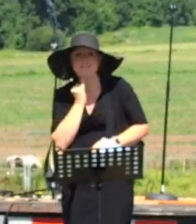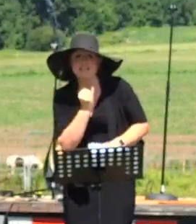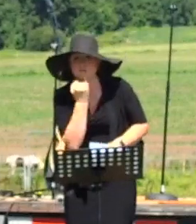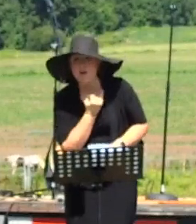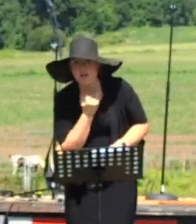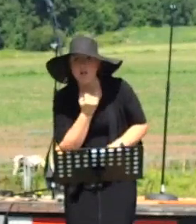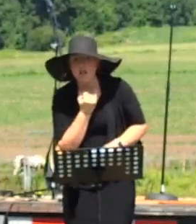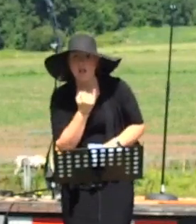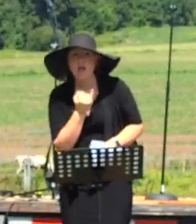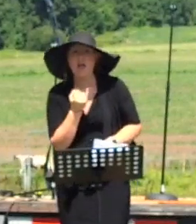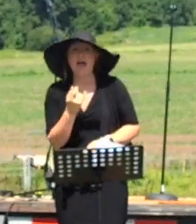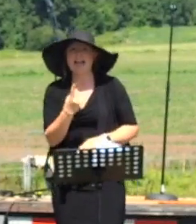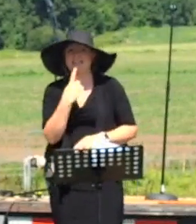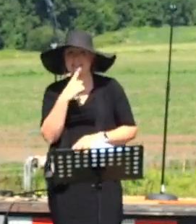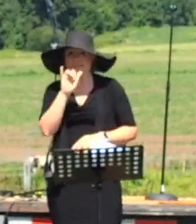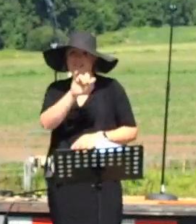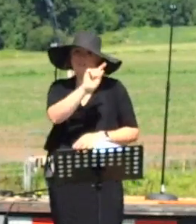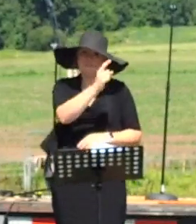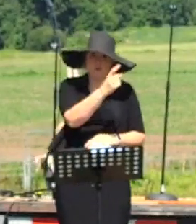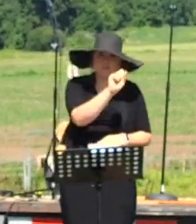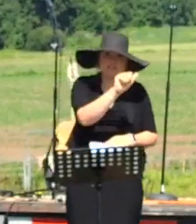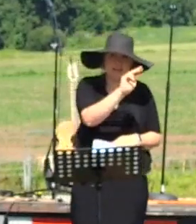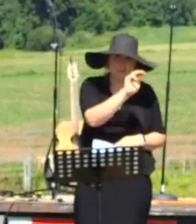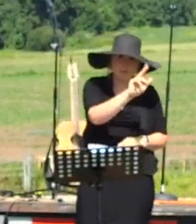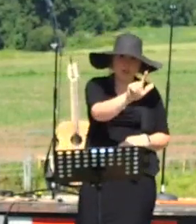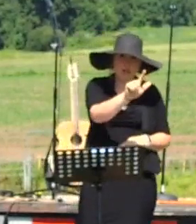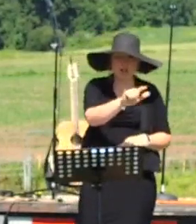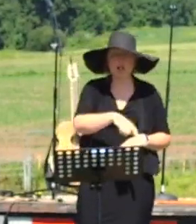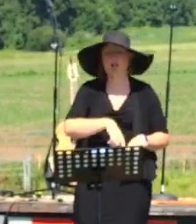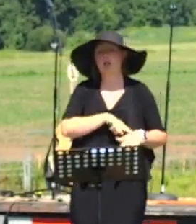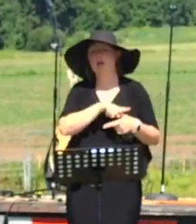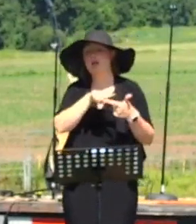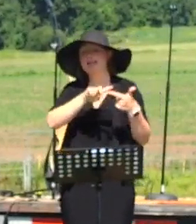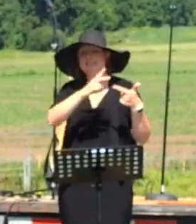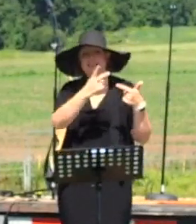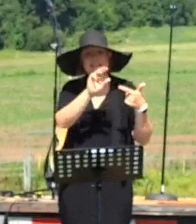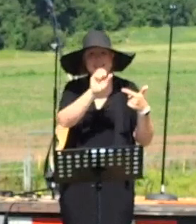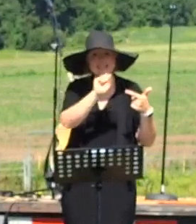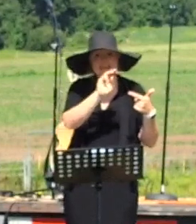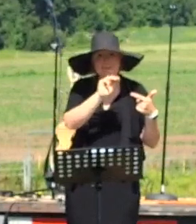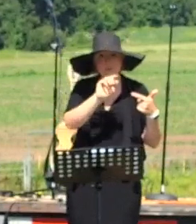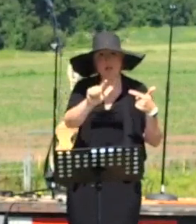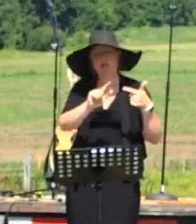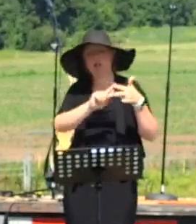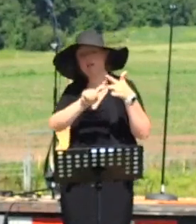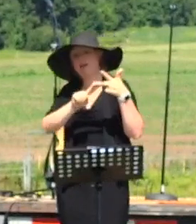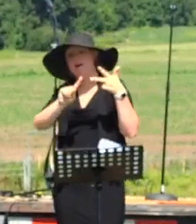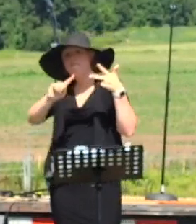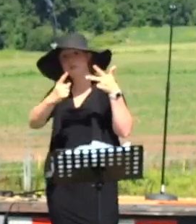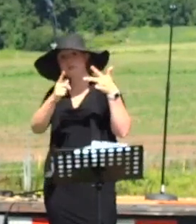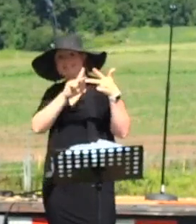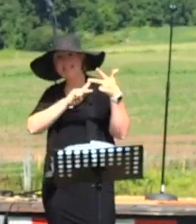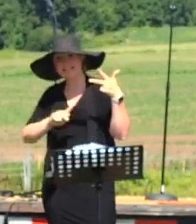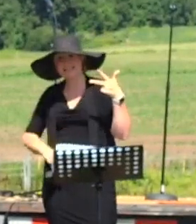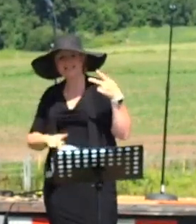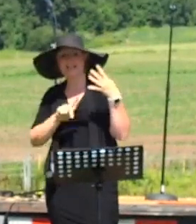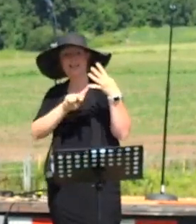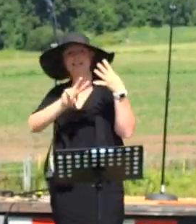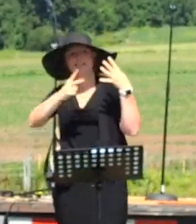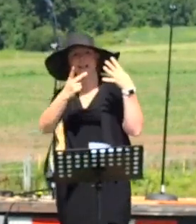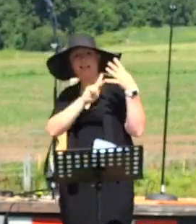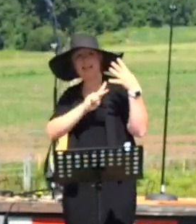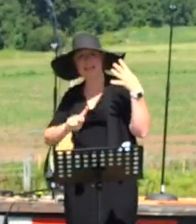that those are found in 1 Samuel, 2 Samuel, 1 Kings, and 2 Kings, and remember, this is part of the Old Testament, so these are the books of the